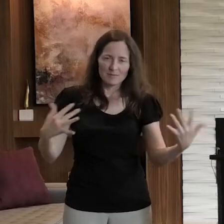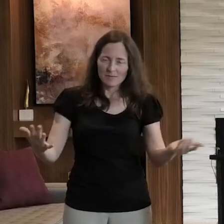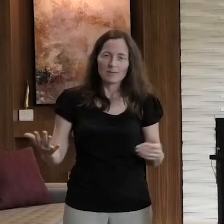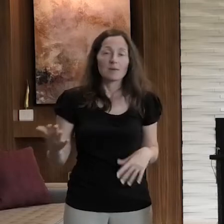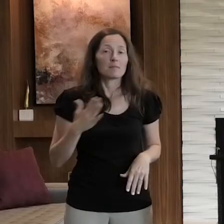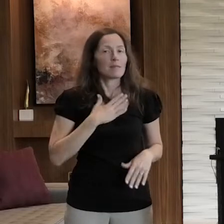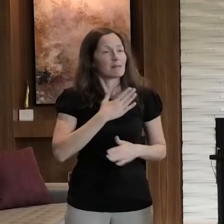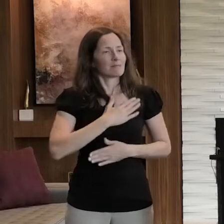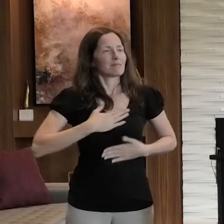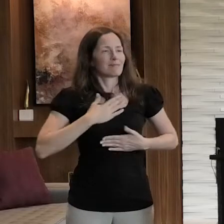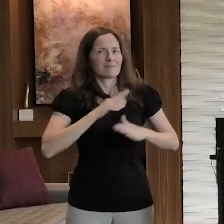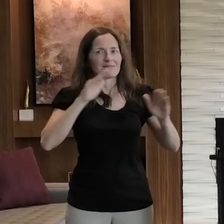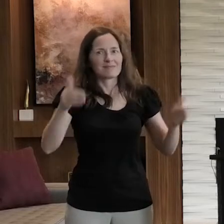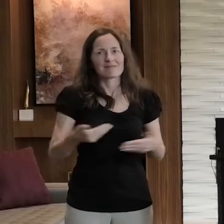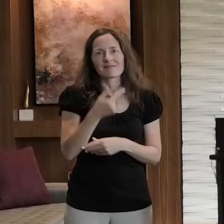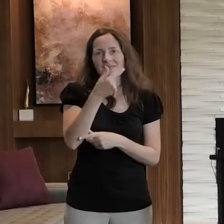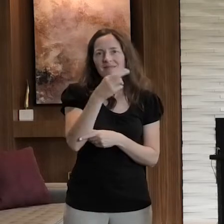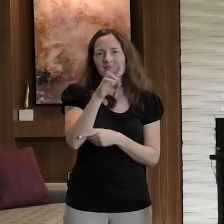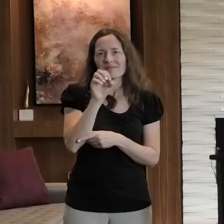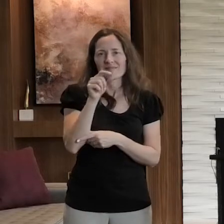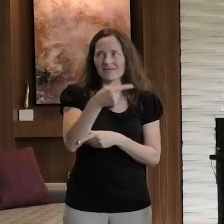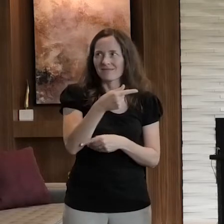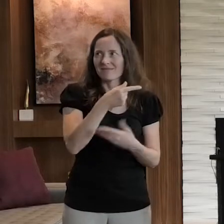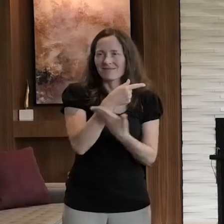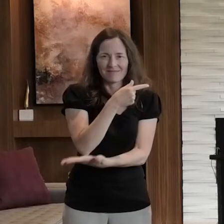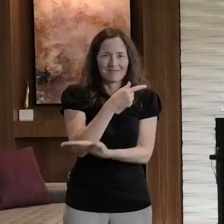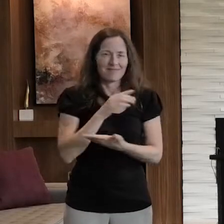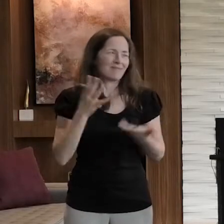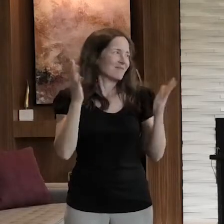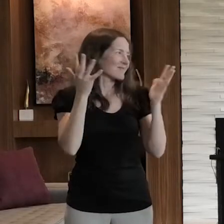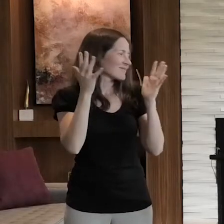my great pleasure to introduce Greg Fitchett.